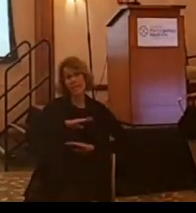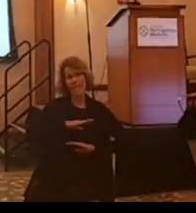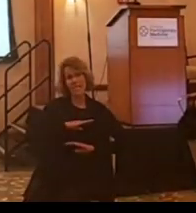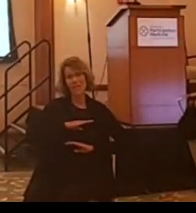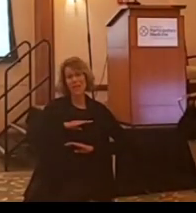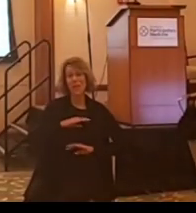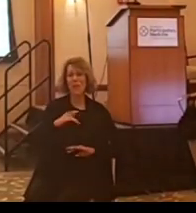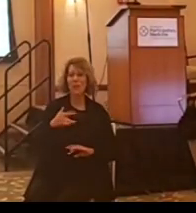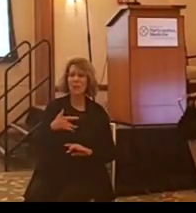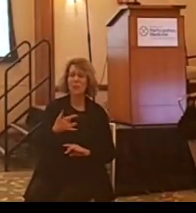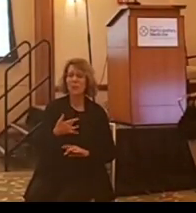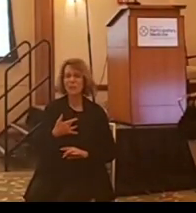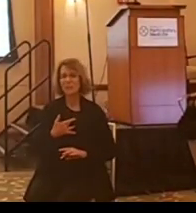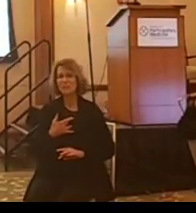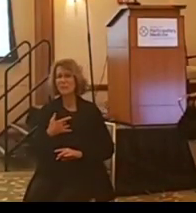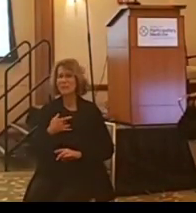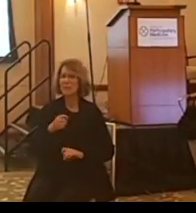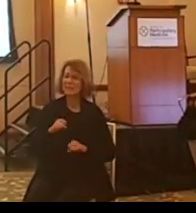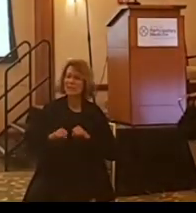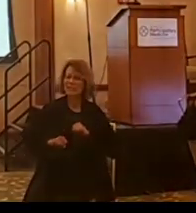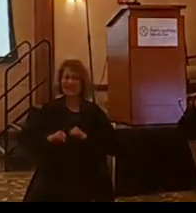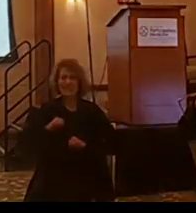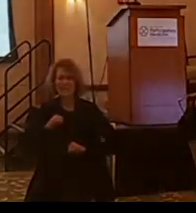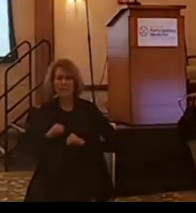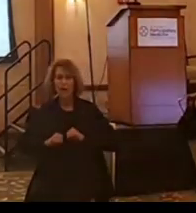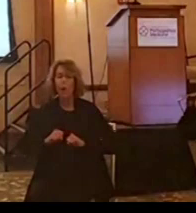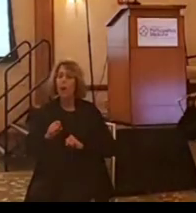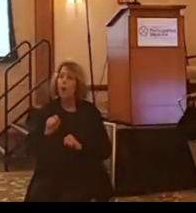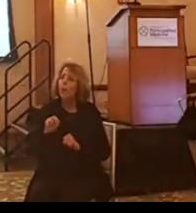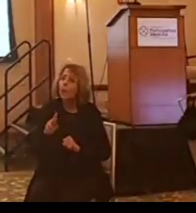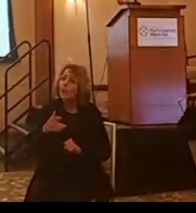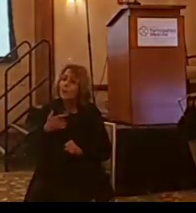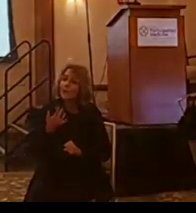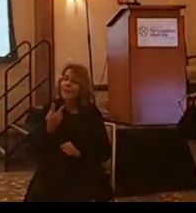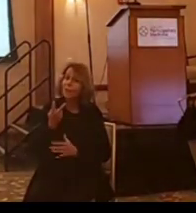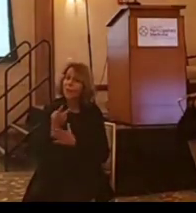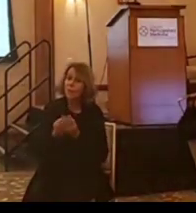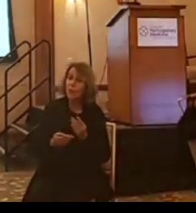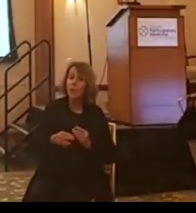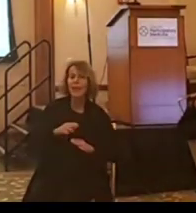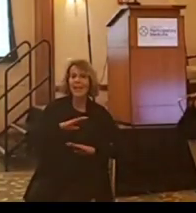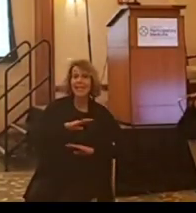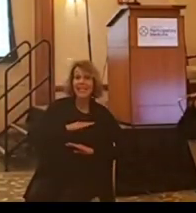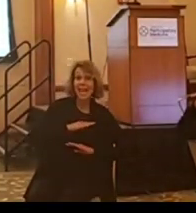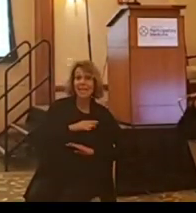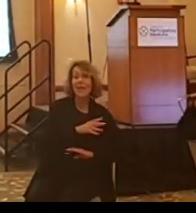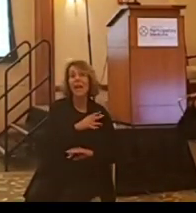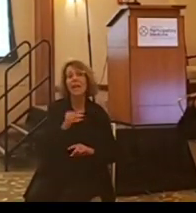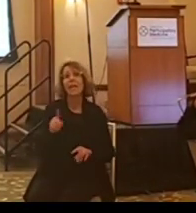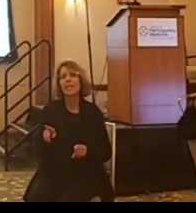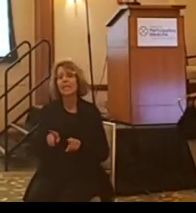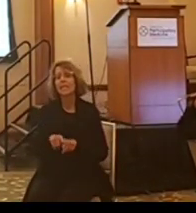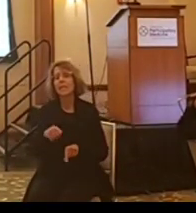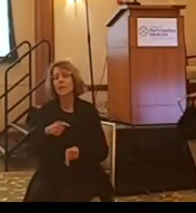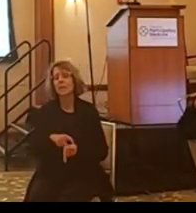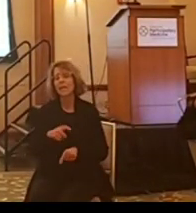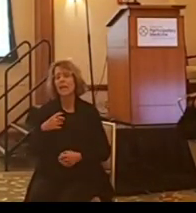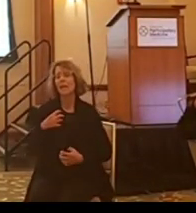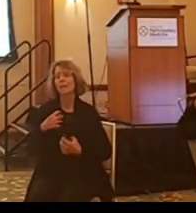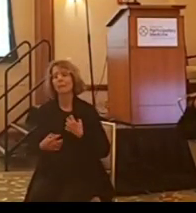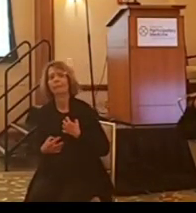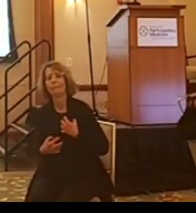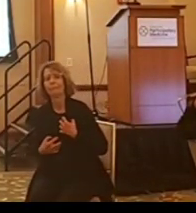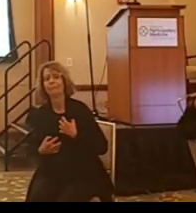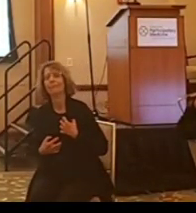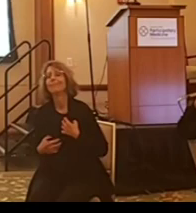both is the place that really kind of opens it up. Because in talking with patients, you often find that this is a